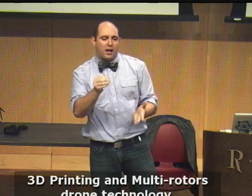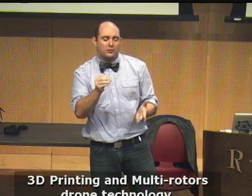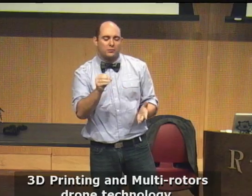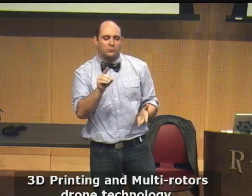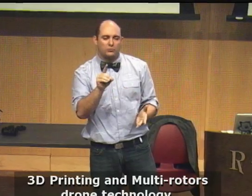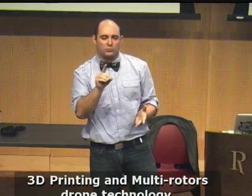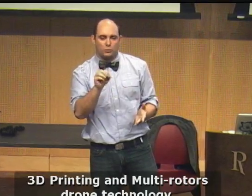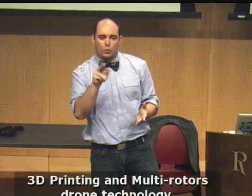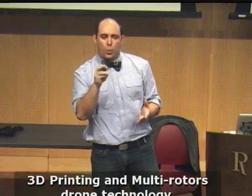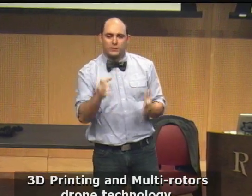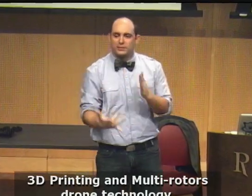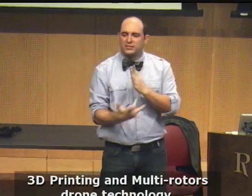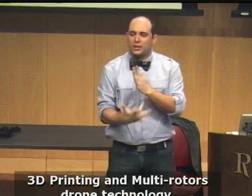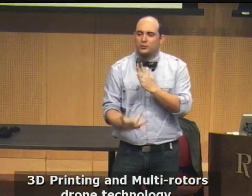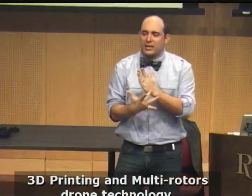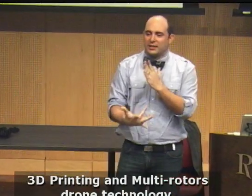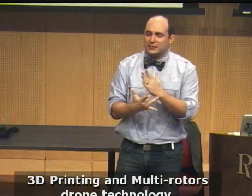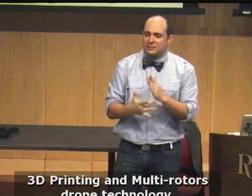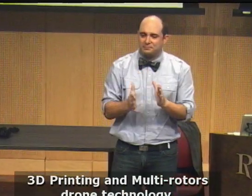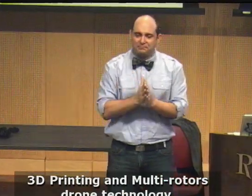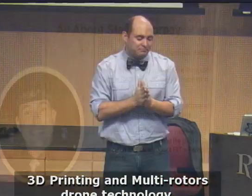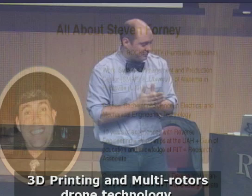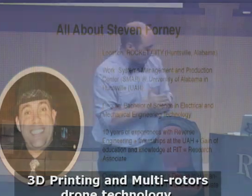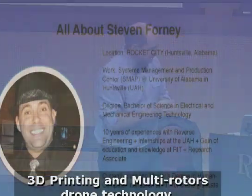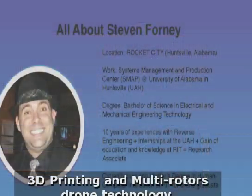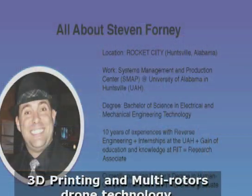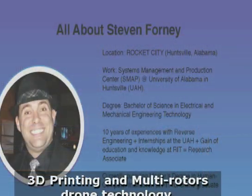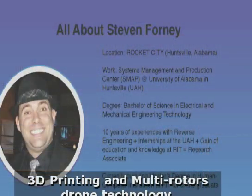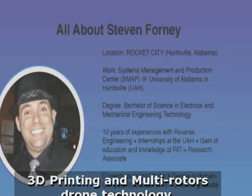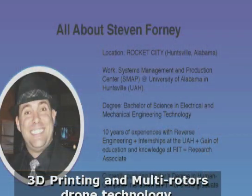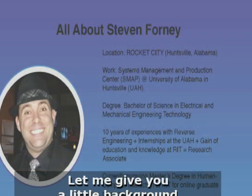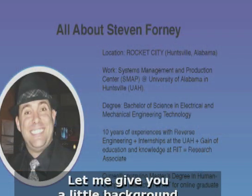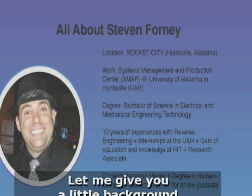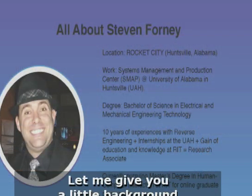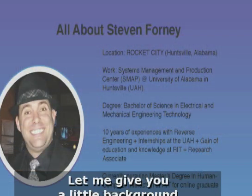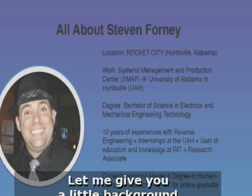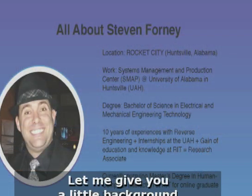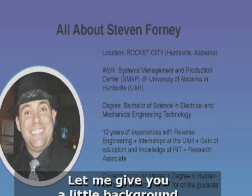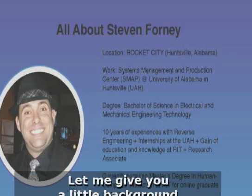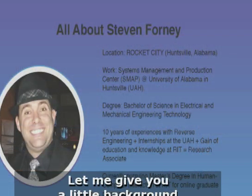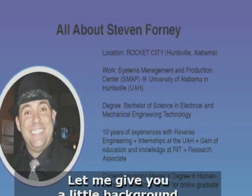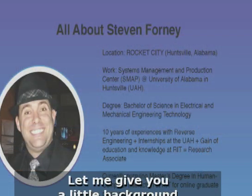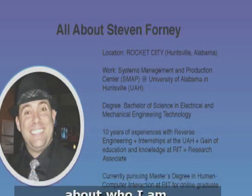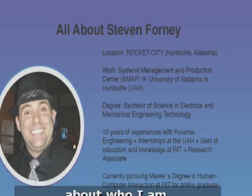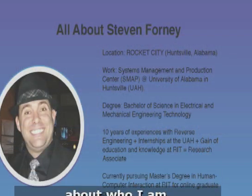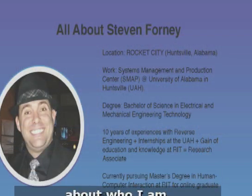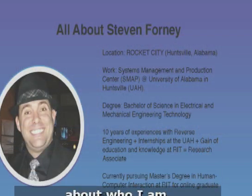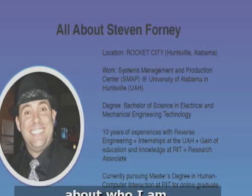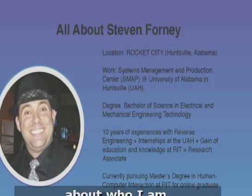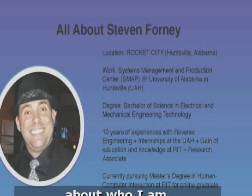and multi-rotor drone technology. Let me give you a little background about who I am.